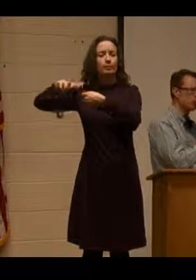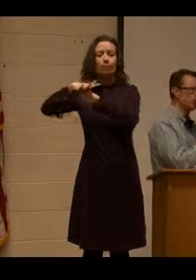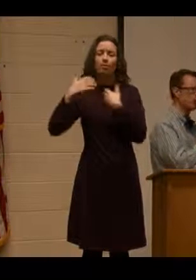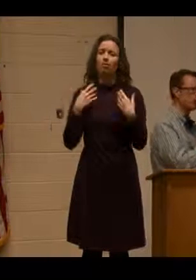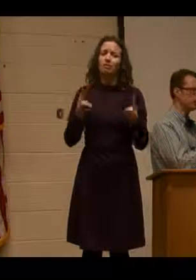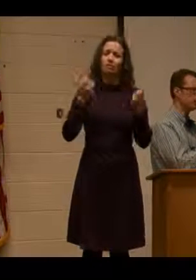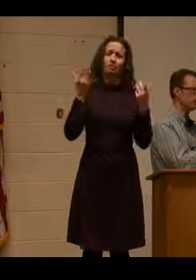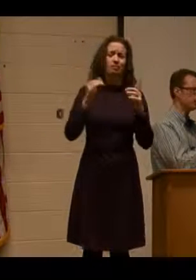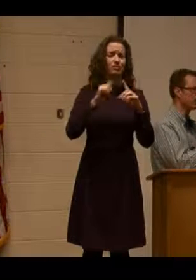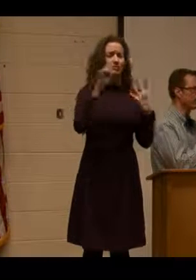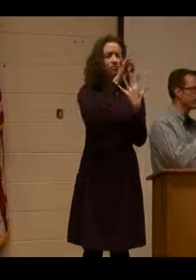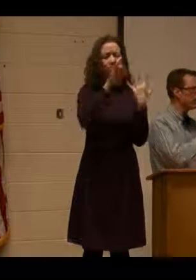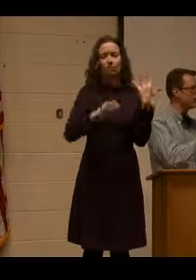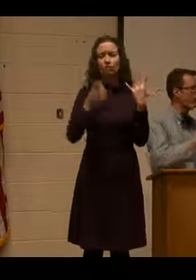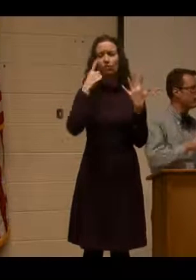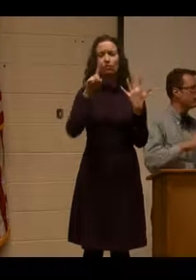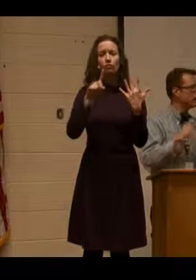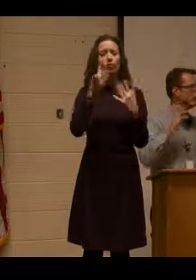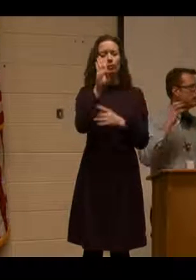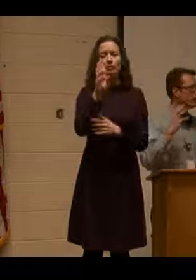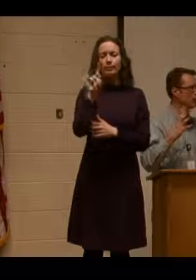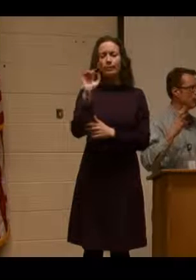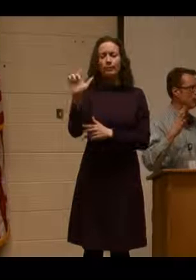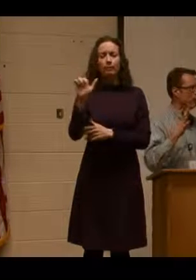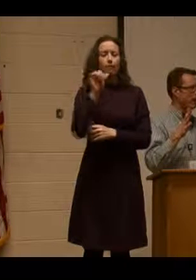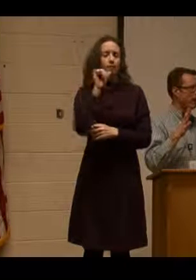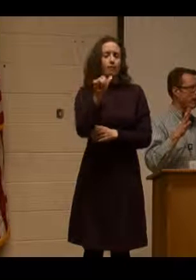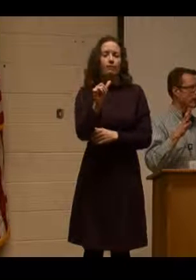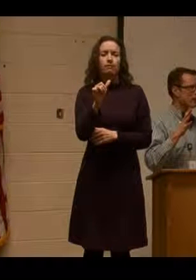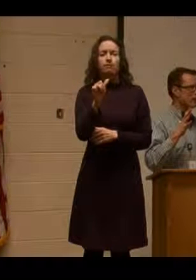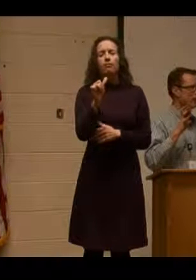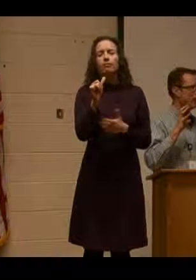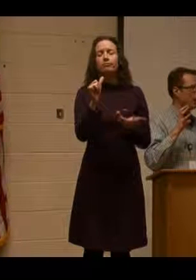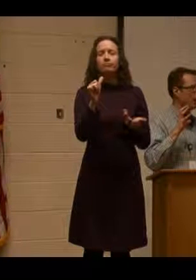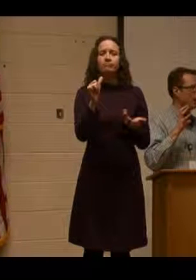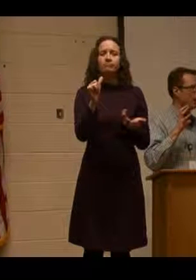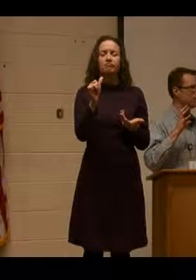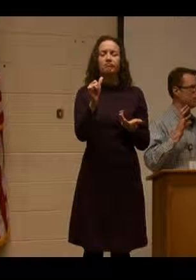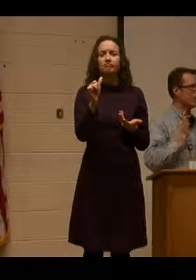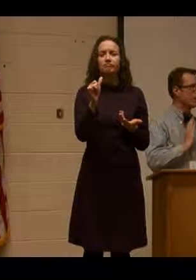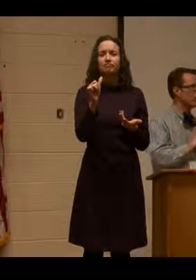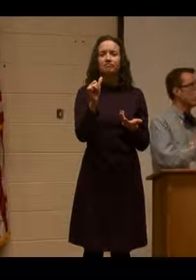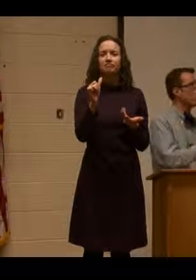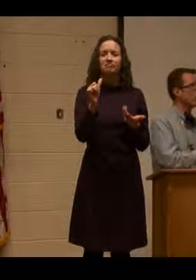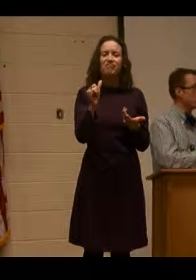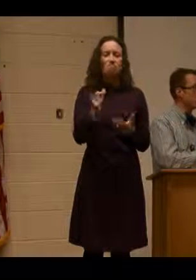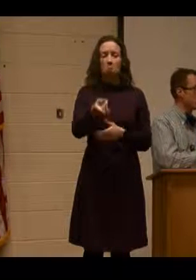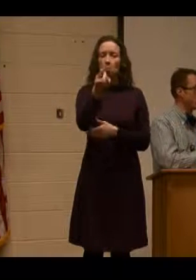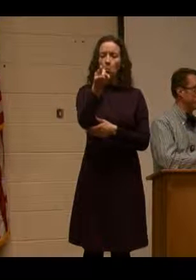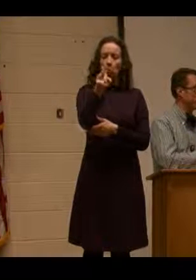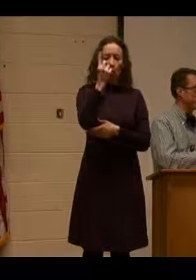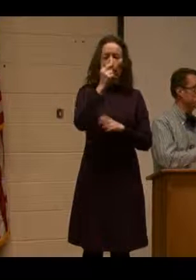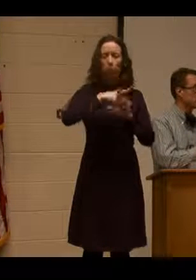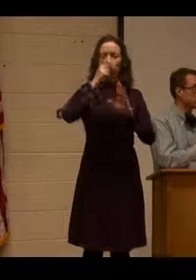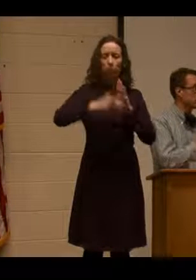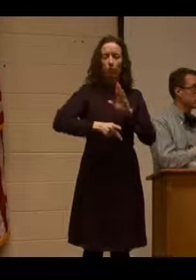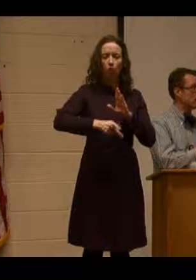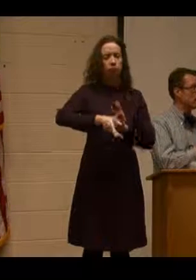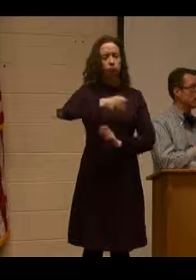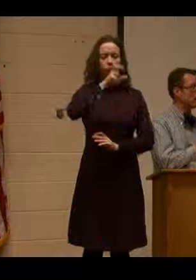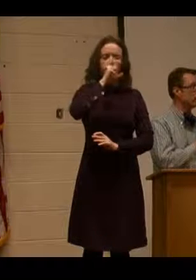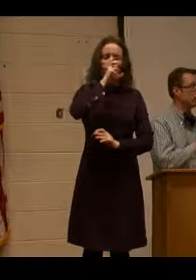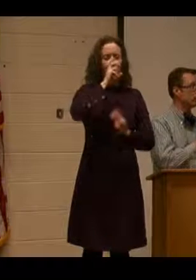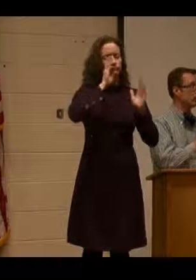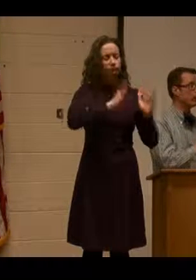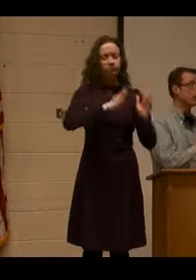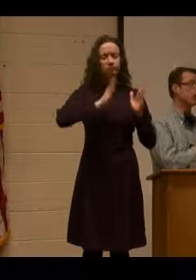It's not something that is just one program It's really designed for each of the needs of